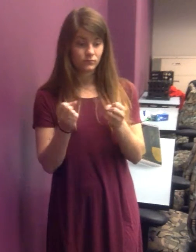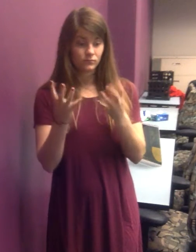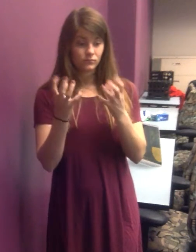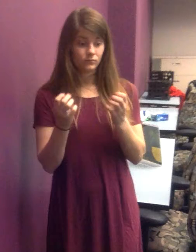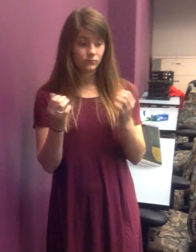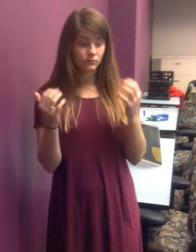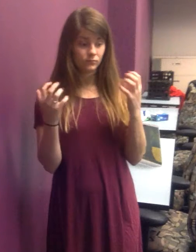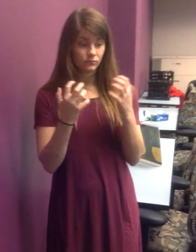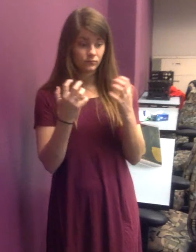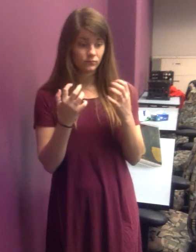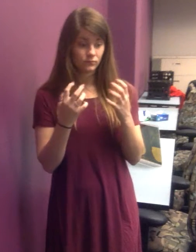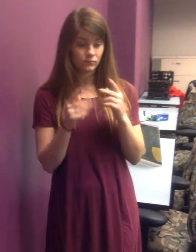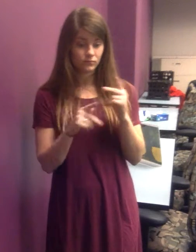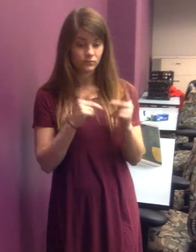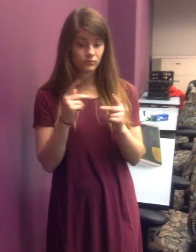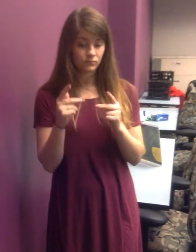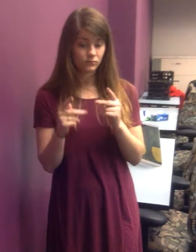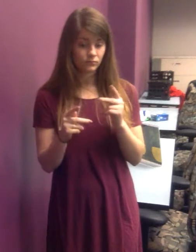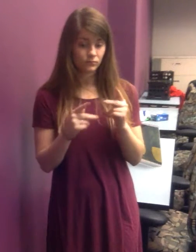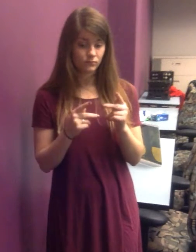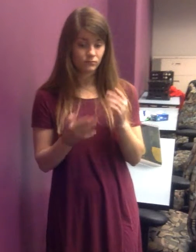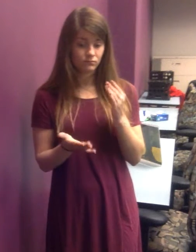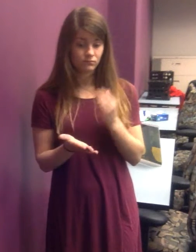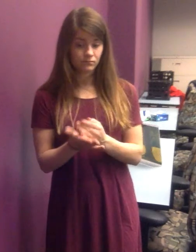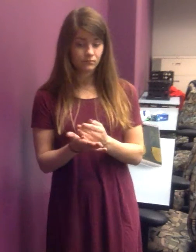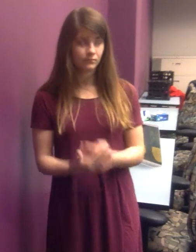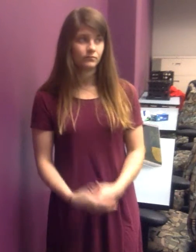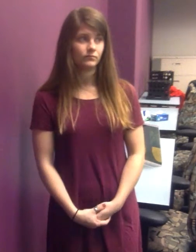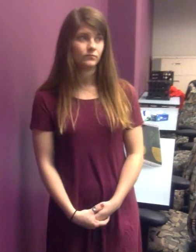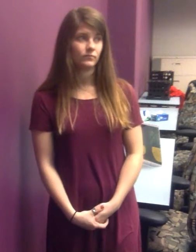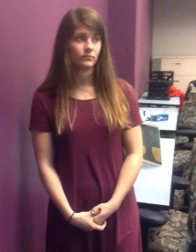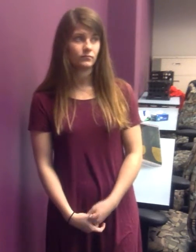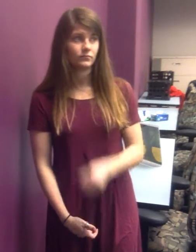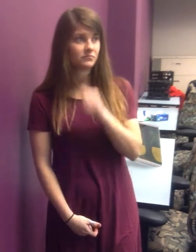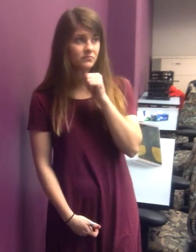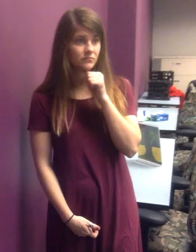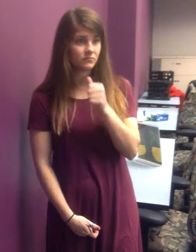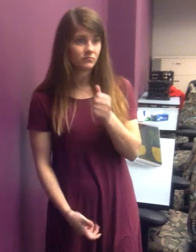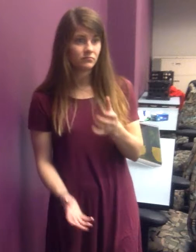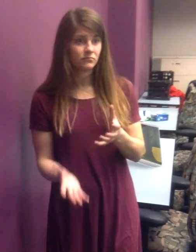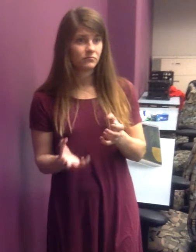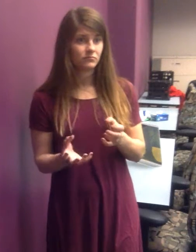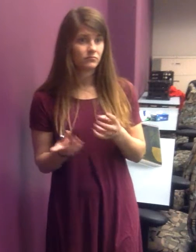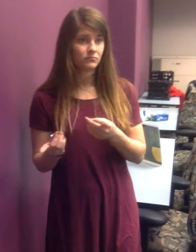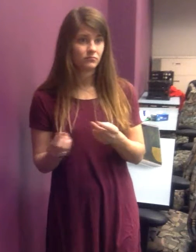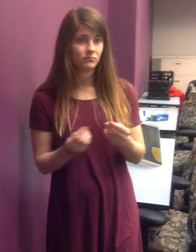major disinformation that had an impact, had a profound impact. And it has now made many people in public life very